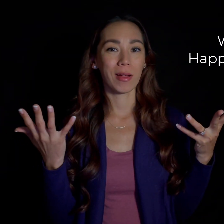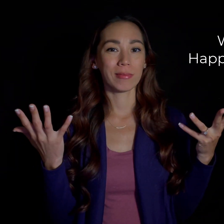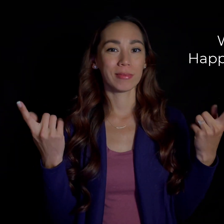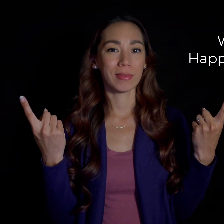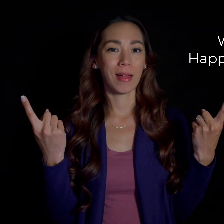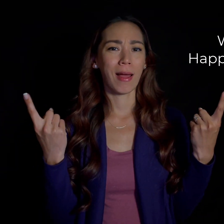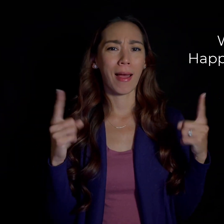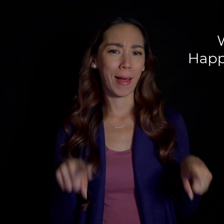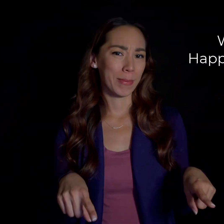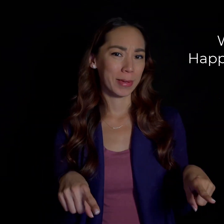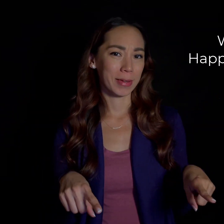What's happening?